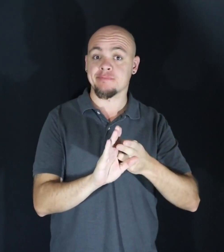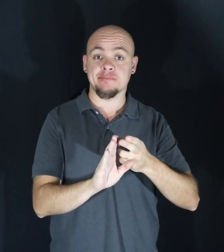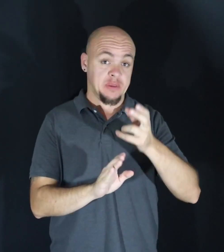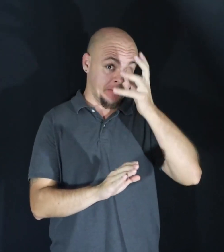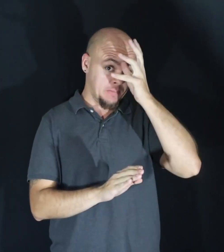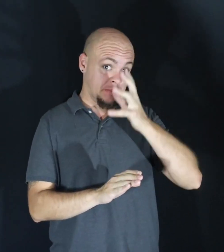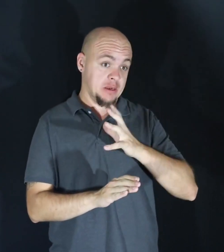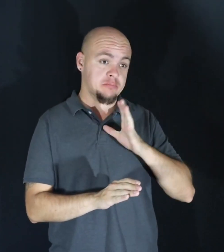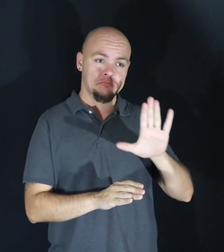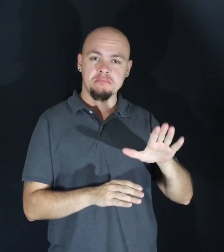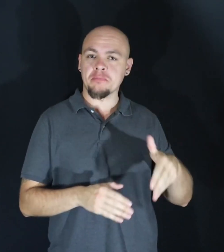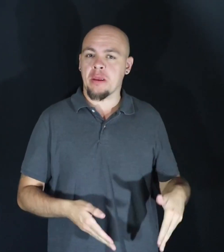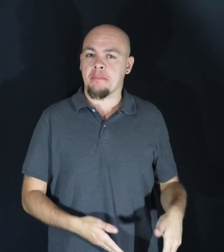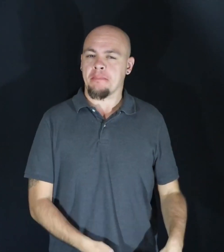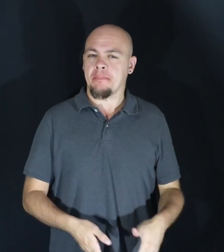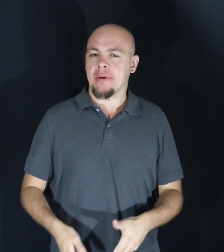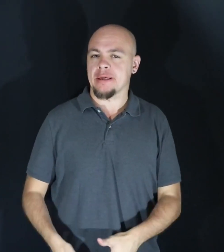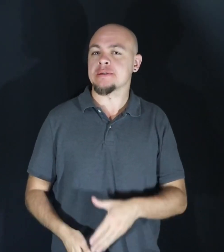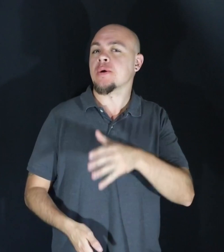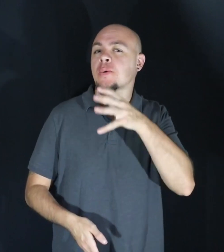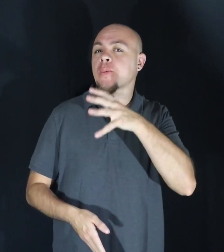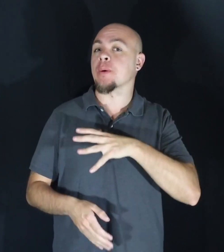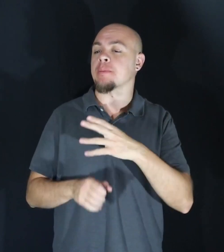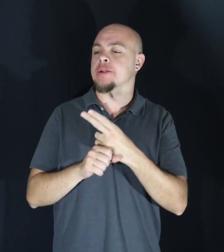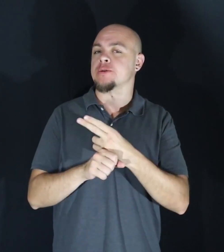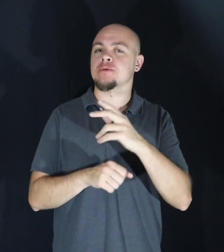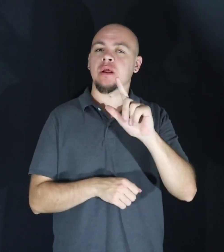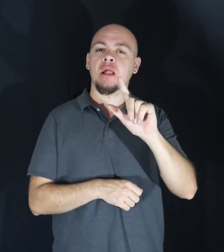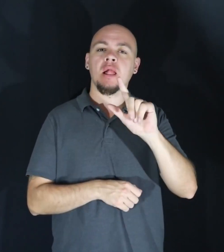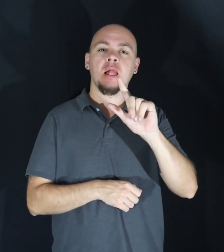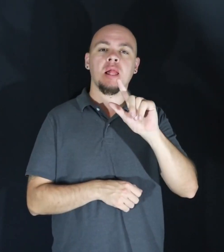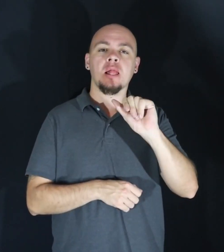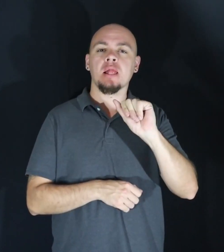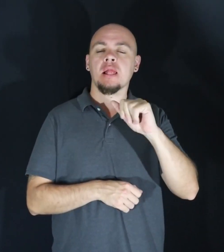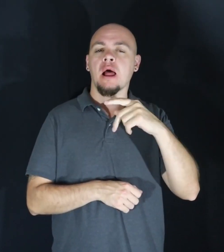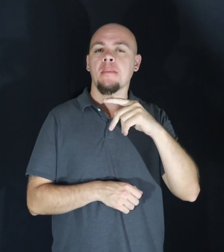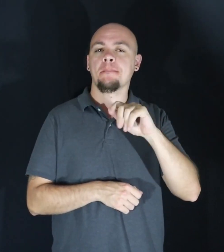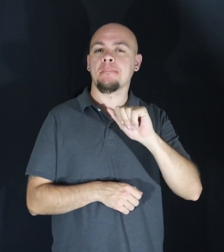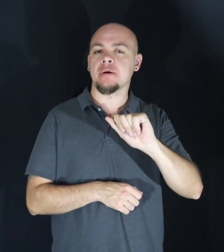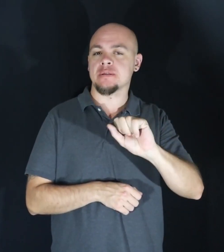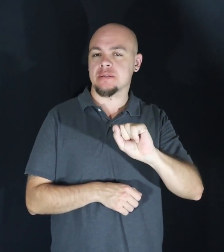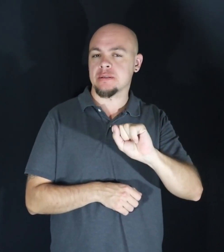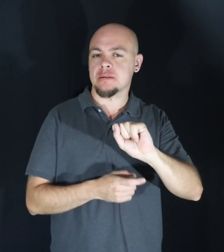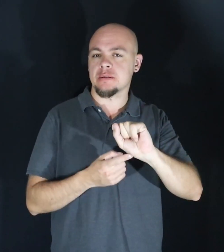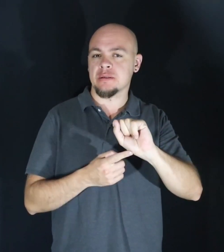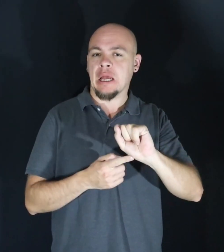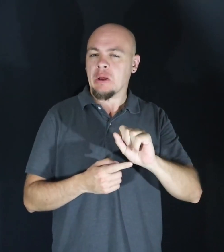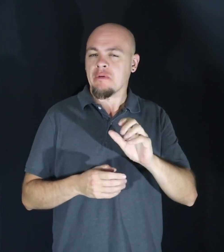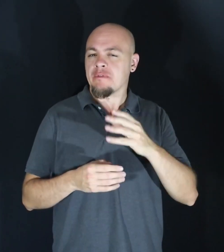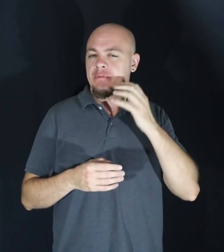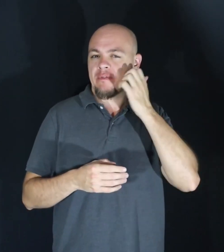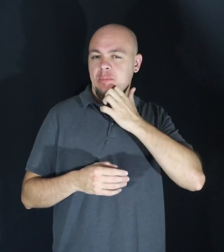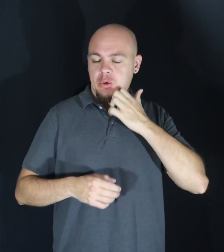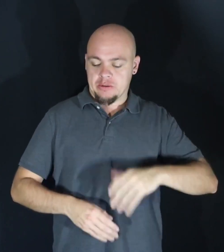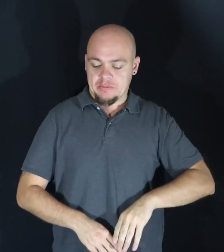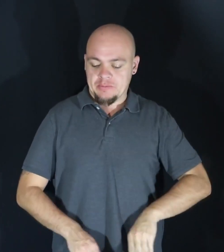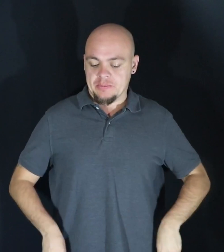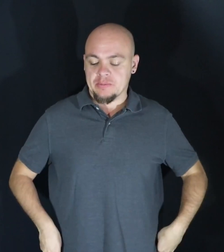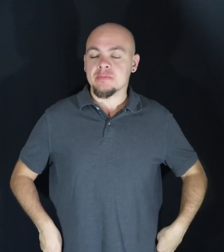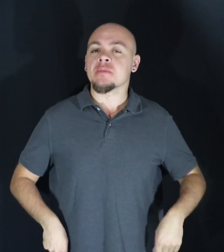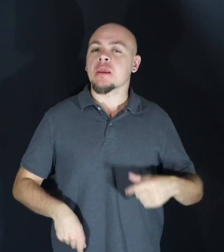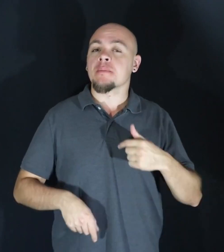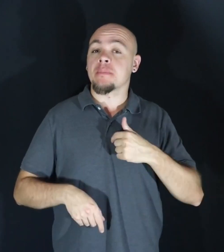pants and the women wore lapas, a wrapped piece of fabric around the waist. And as a transgender person who was